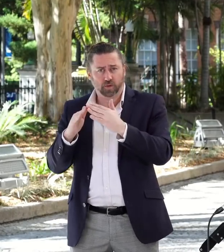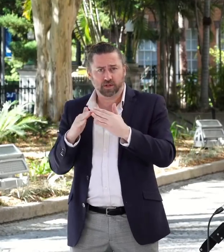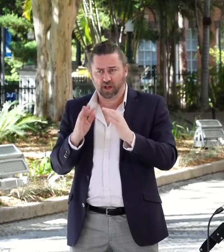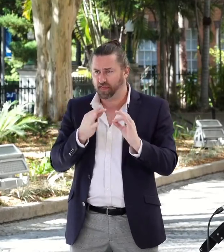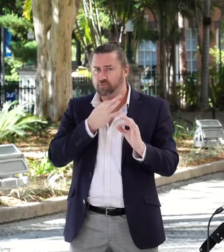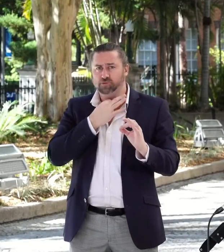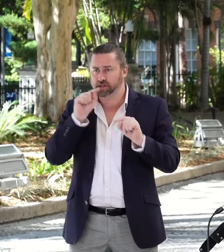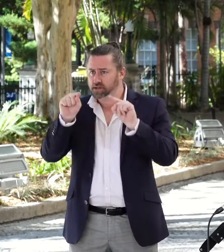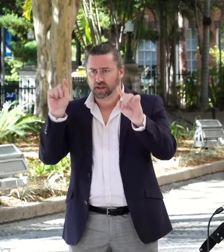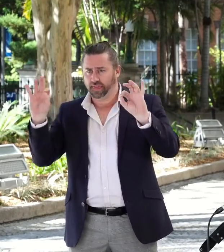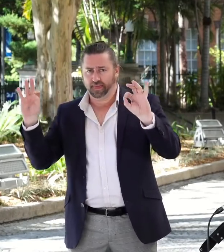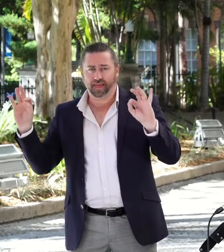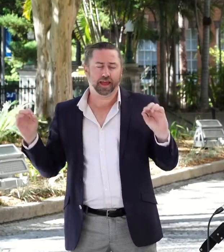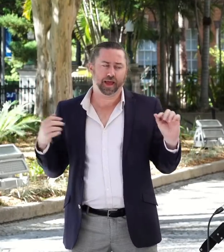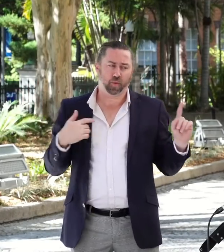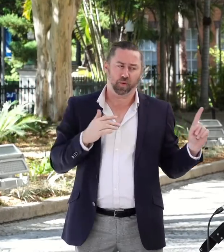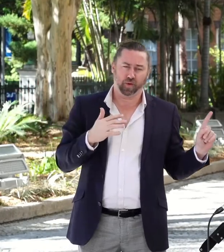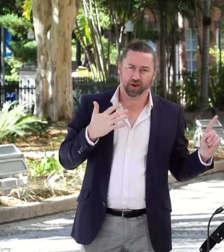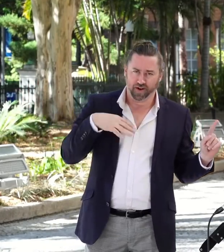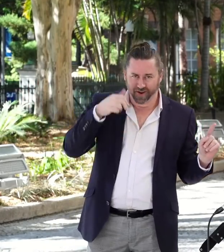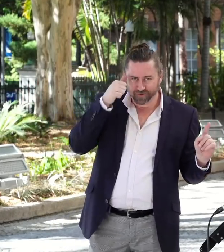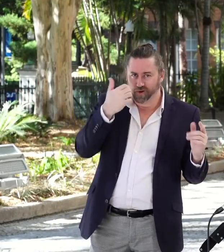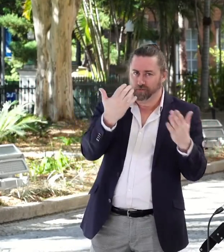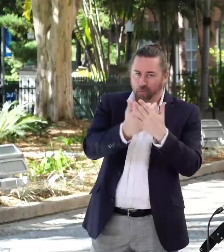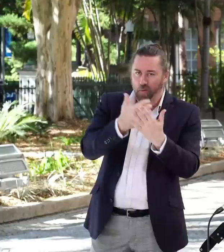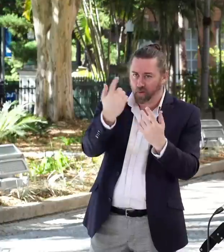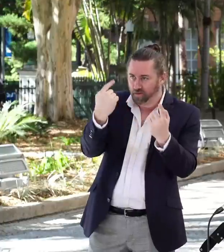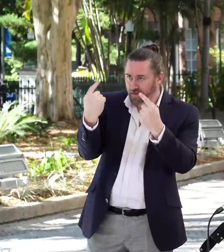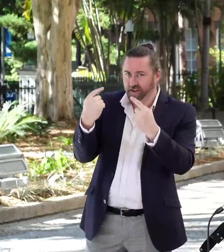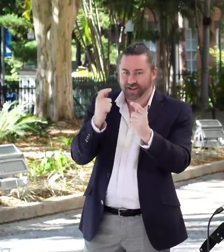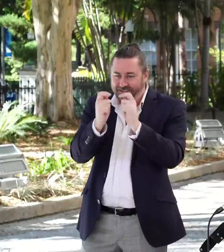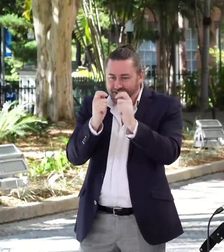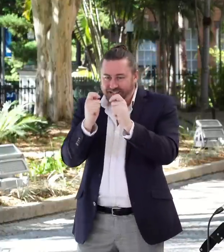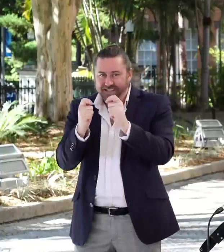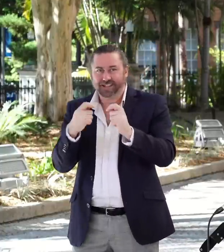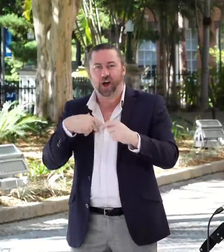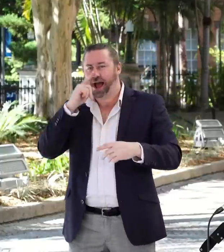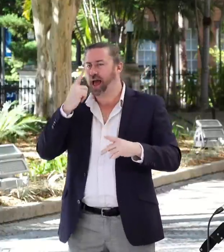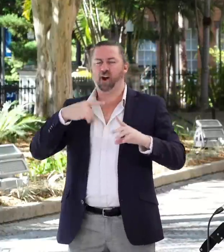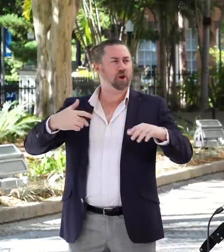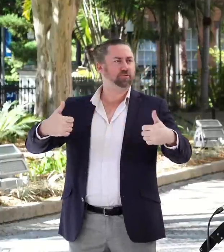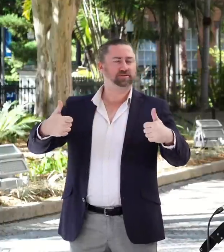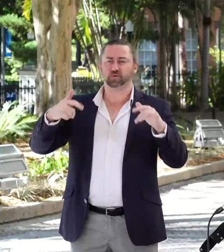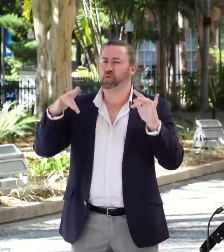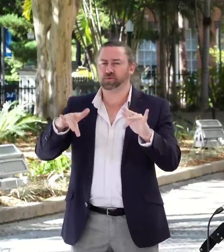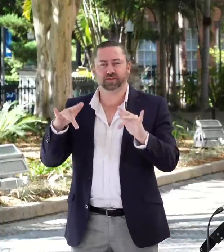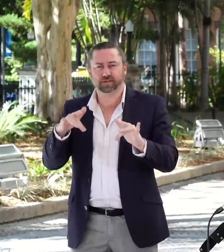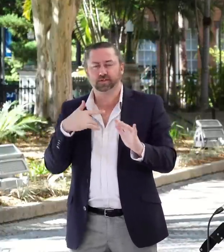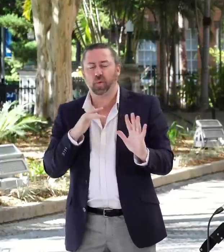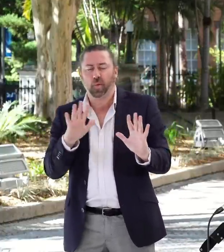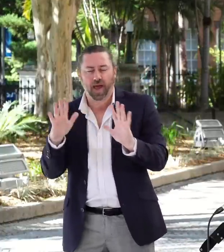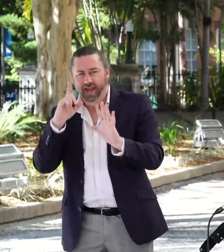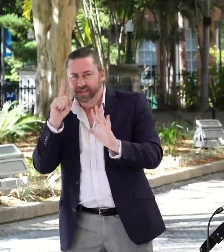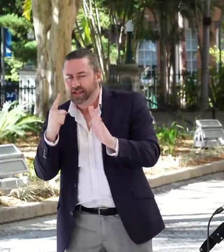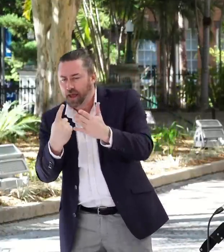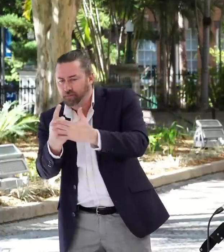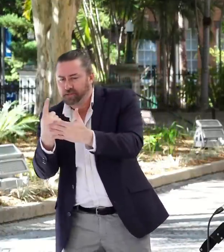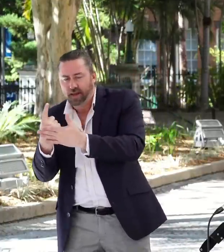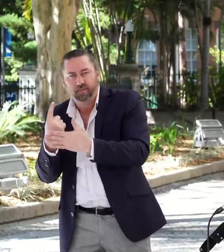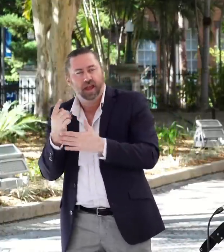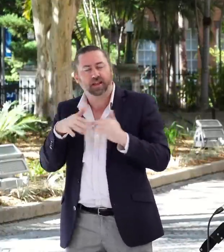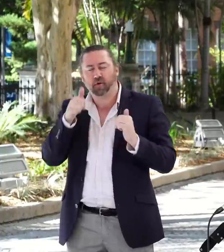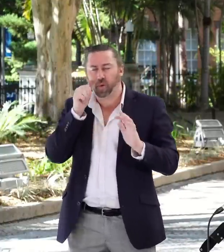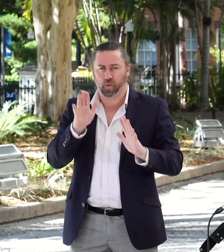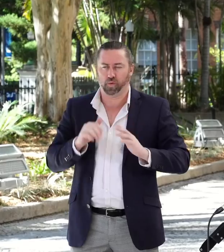I've still got to see what's going on out in the community. It's too early to say that we won't get cases. We need to wait and